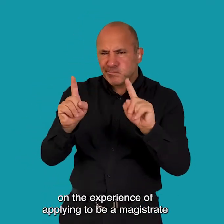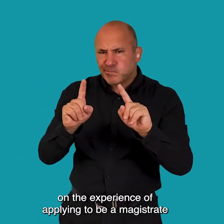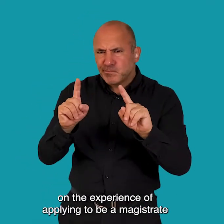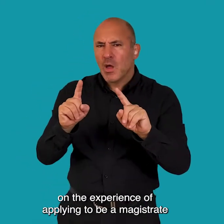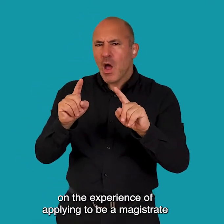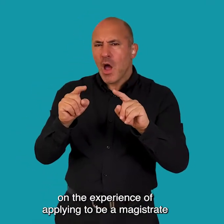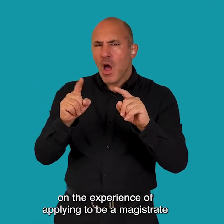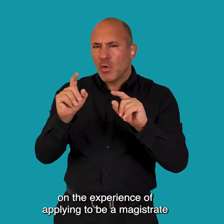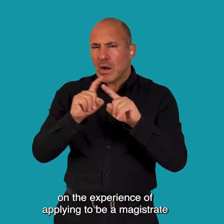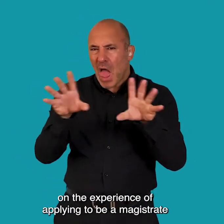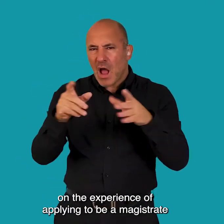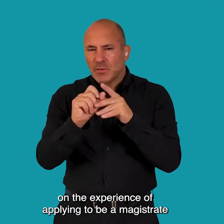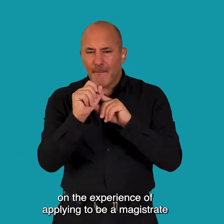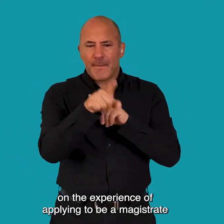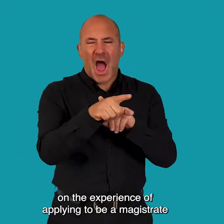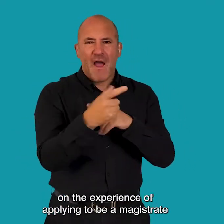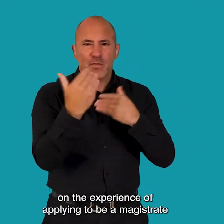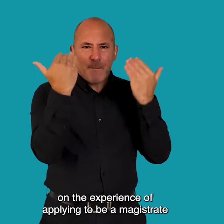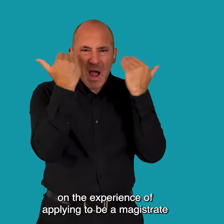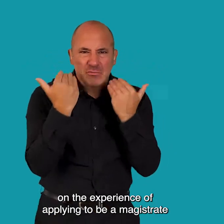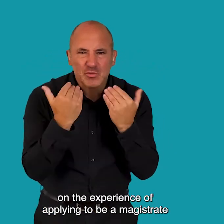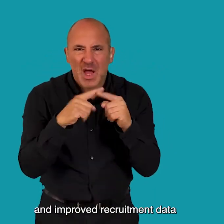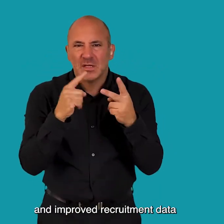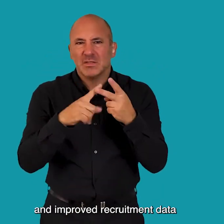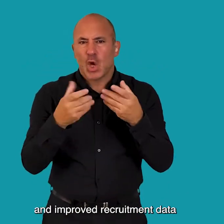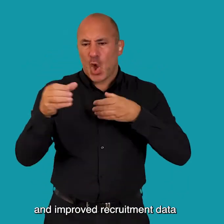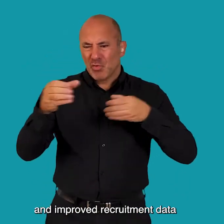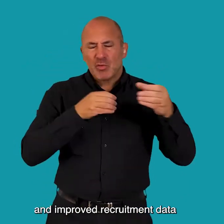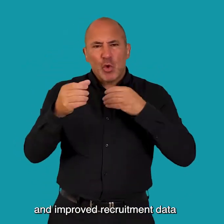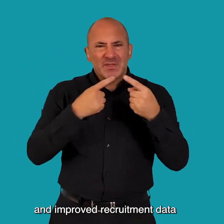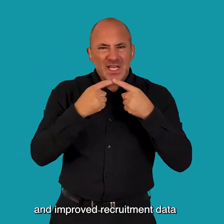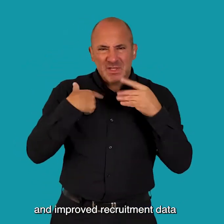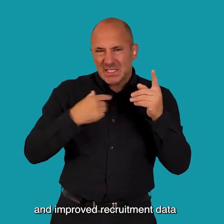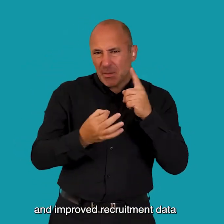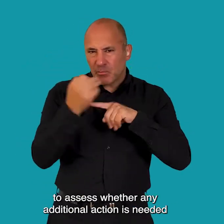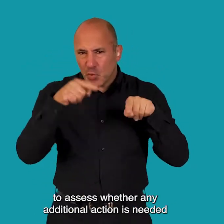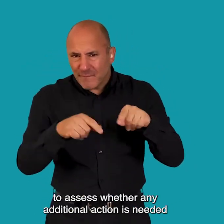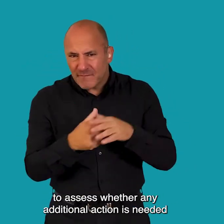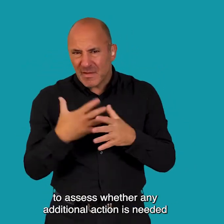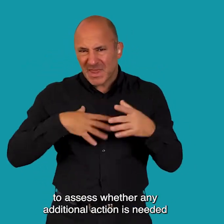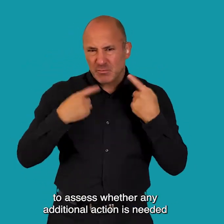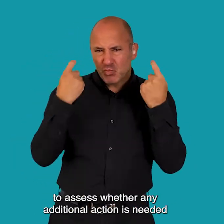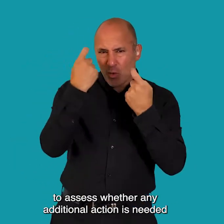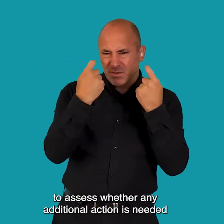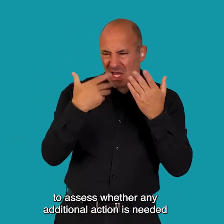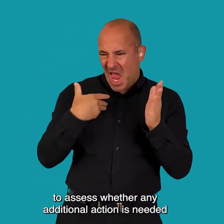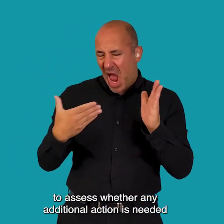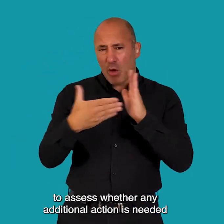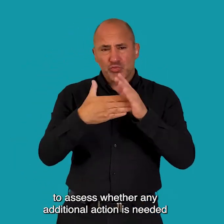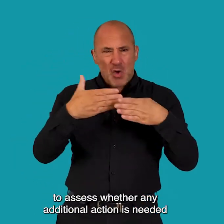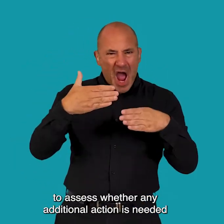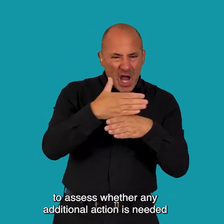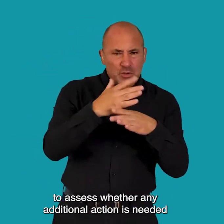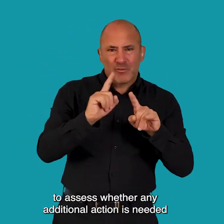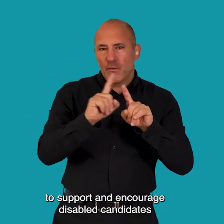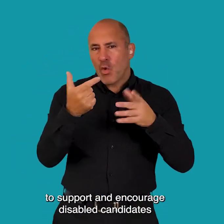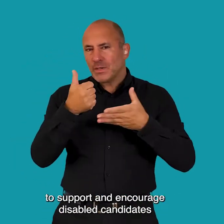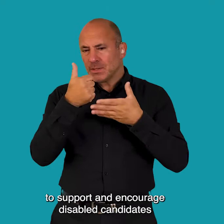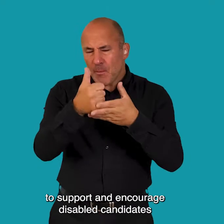on the experience of applying to be a magistrate and improve recruitment data to assess whether any additional action is needed to support